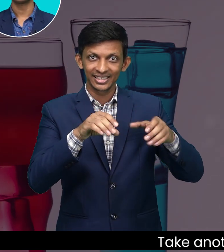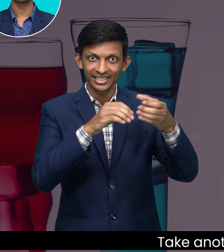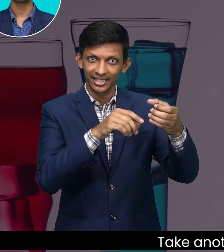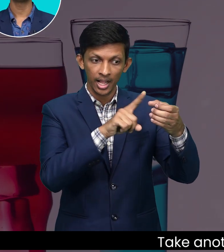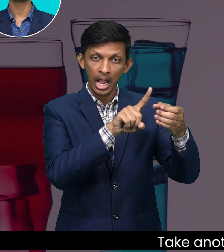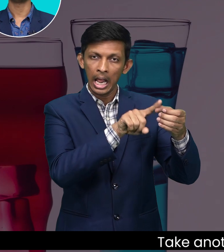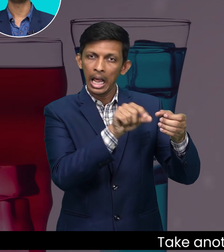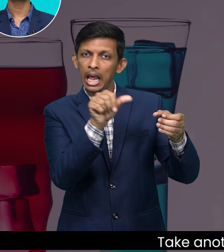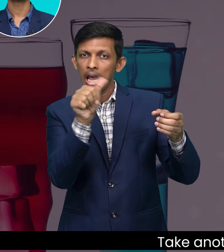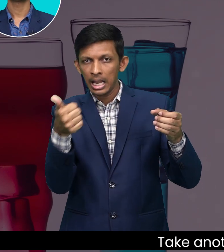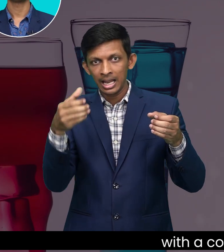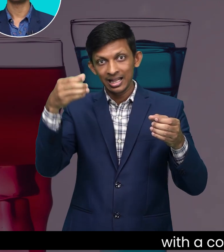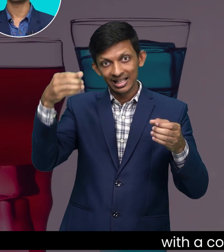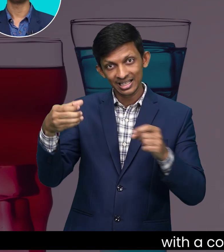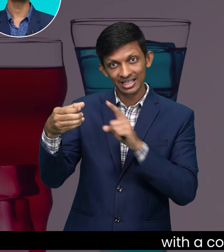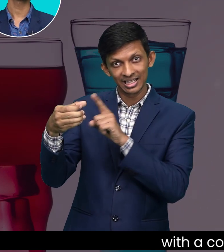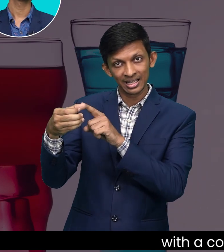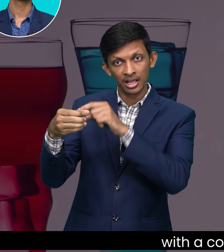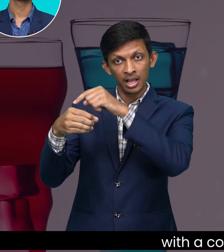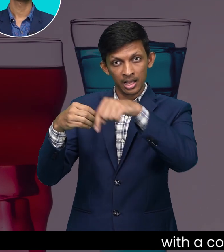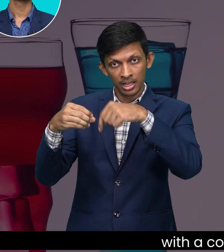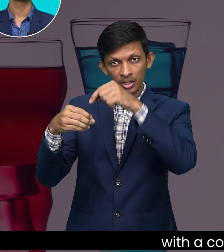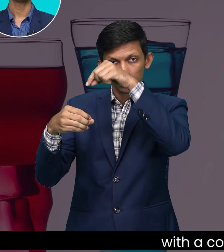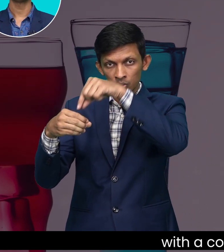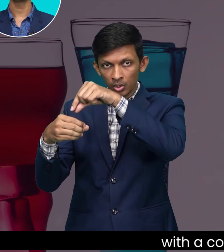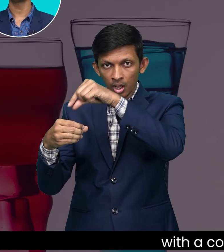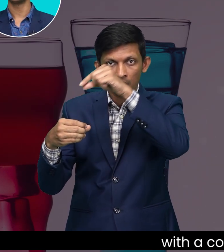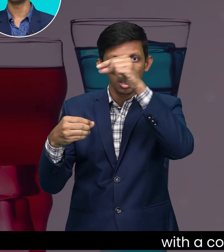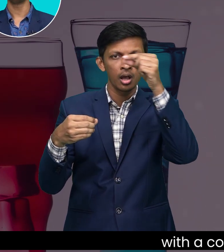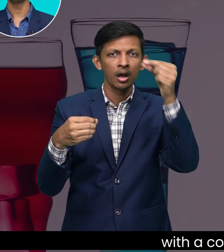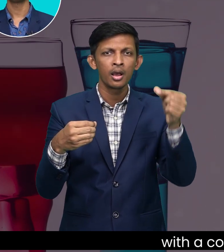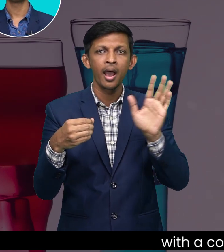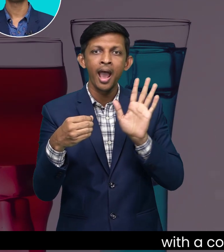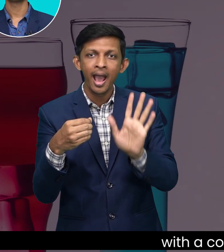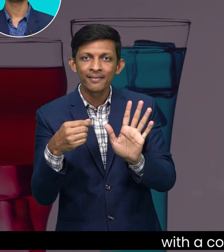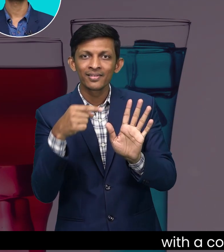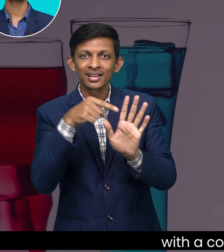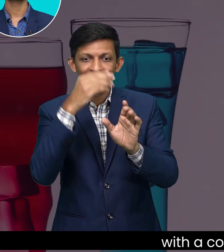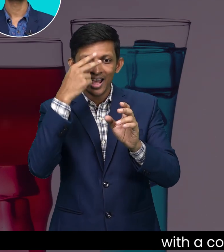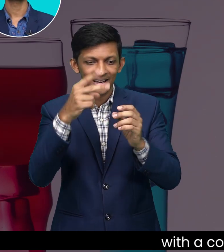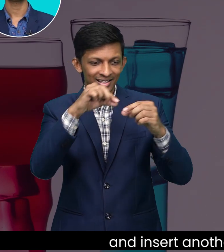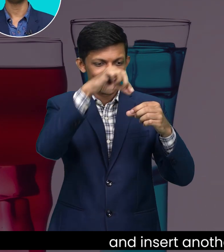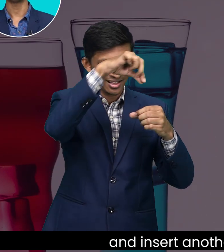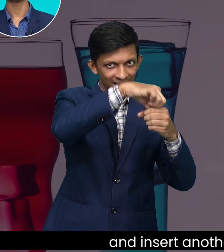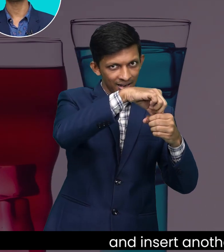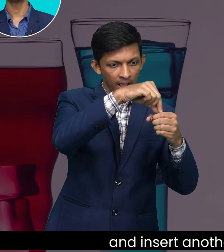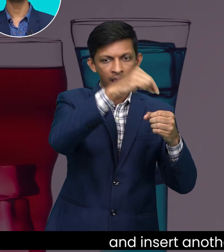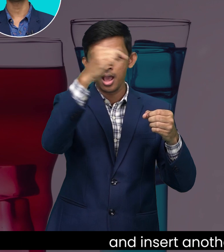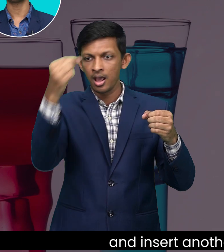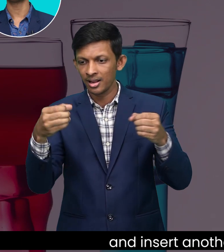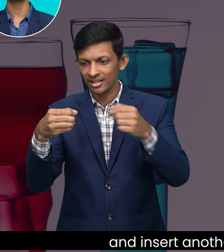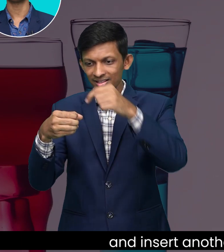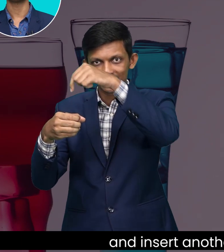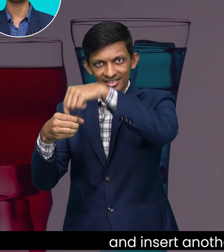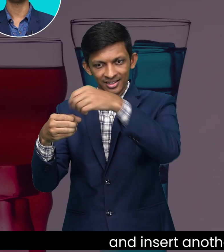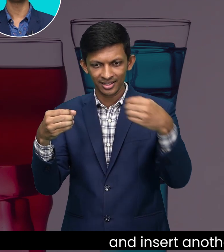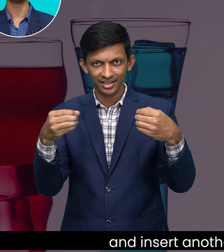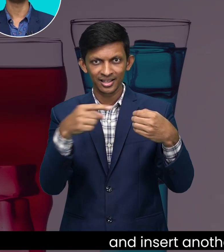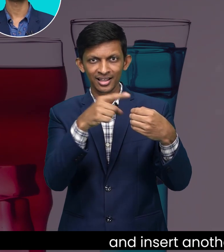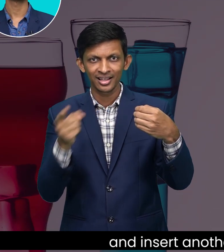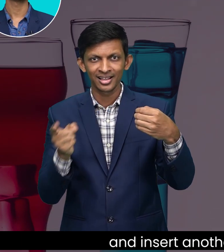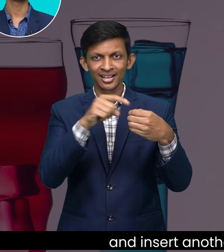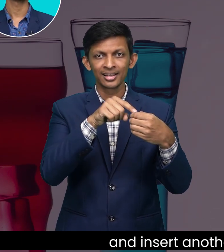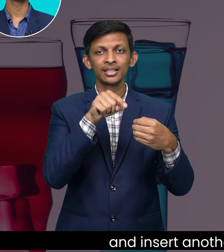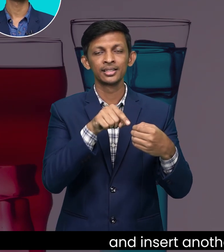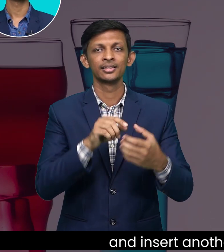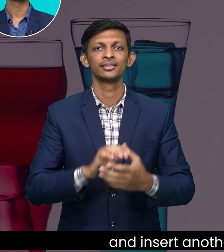Take another conical flask with a cork having a hole and insert another glass tube through